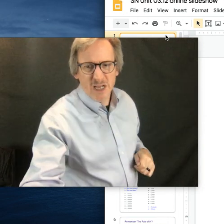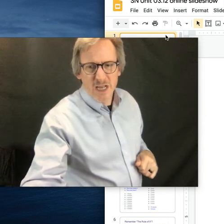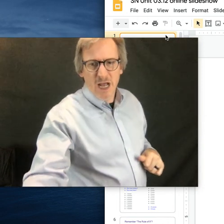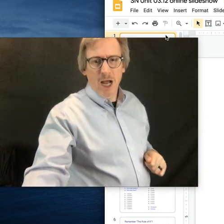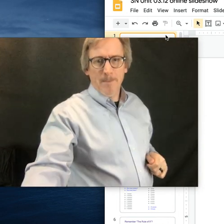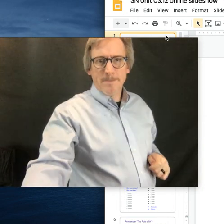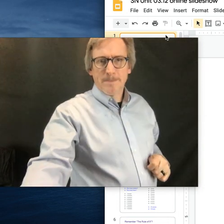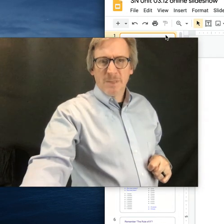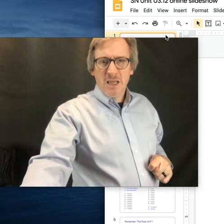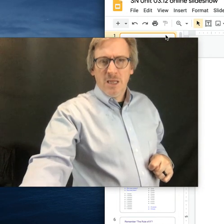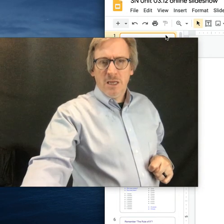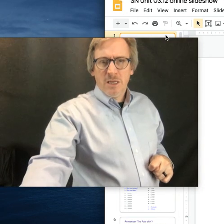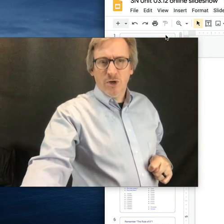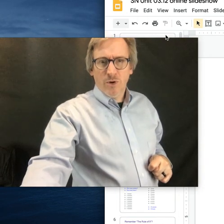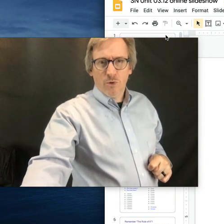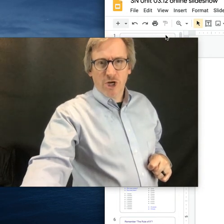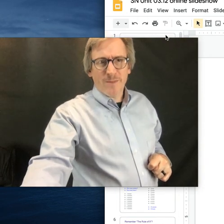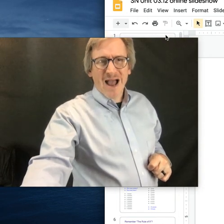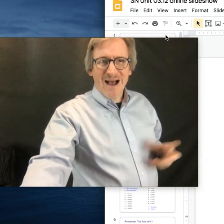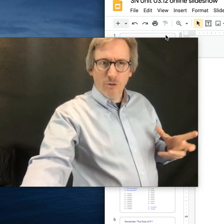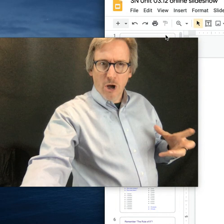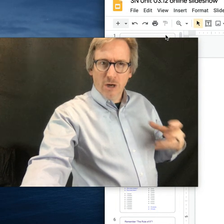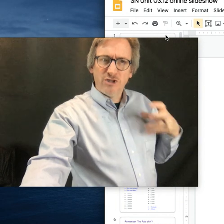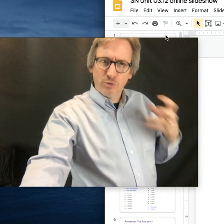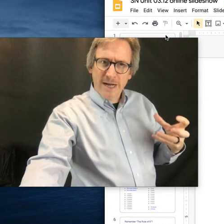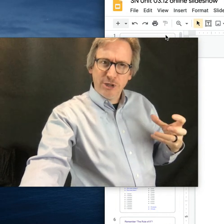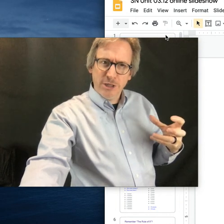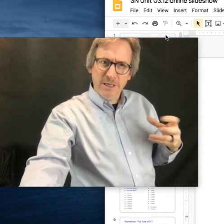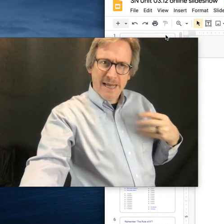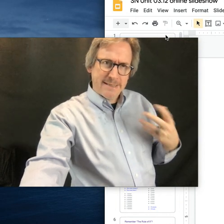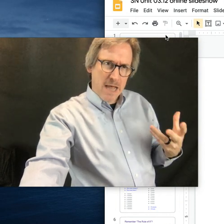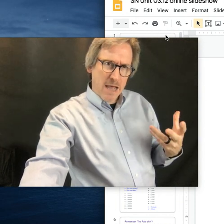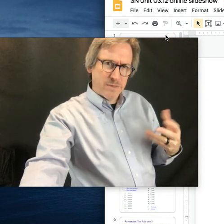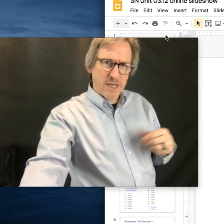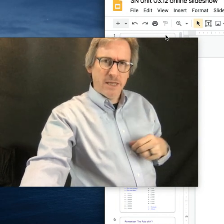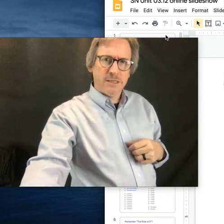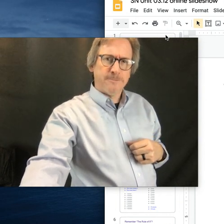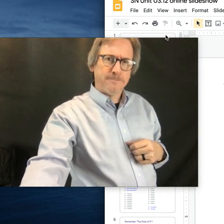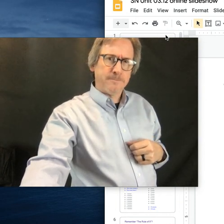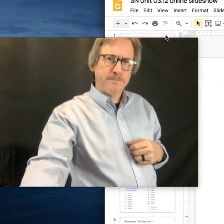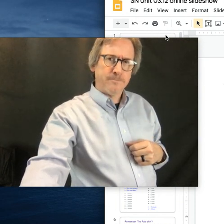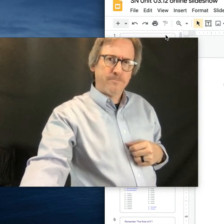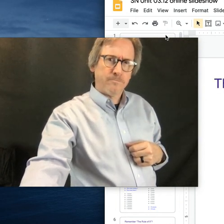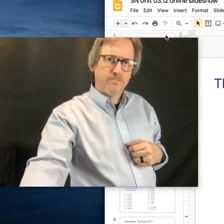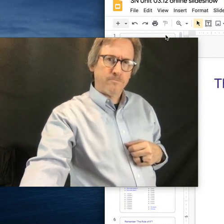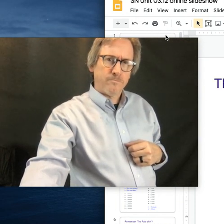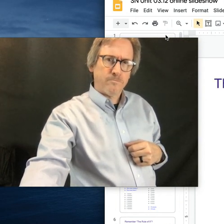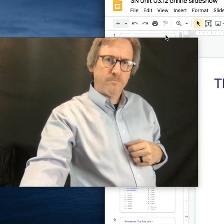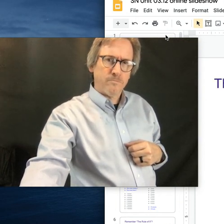things. So we're talking about how long, duration, and time signs.